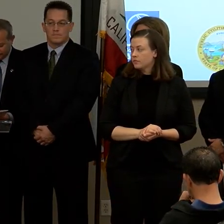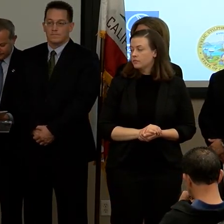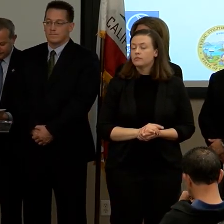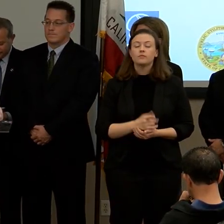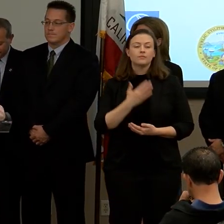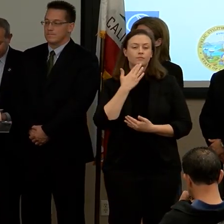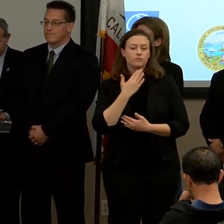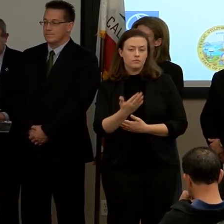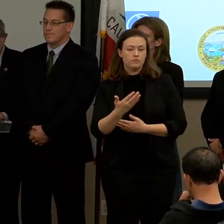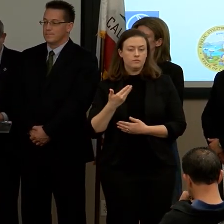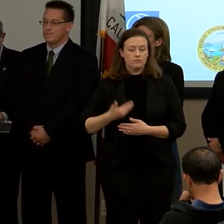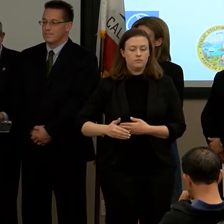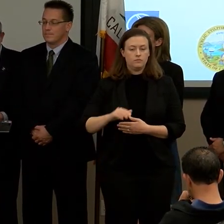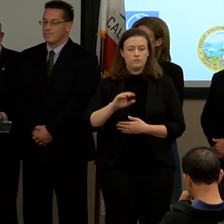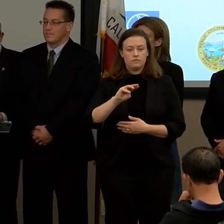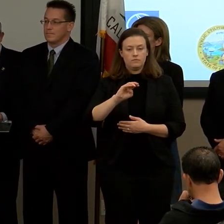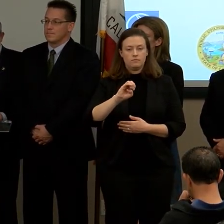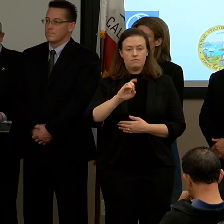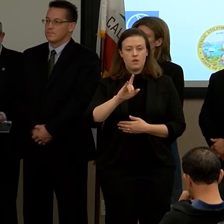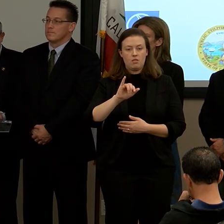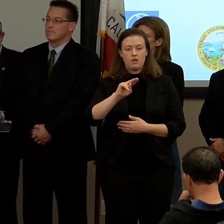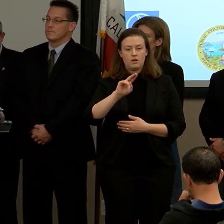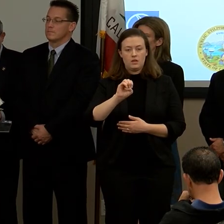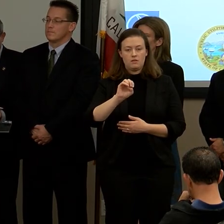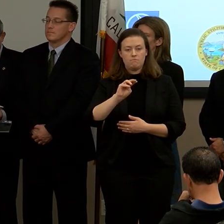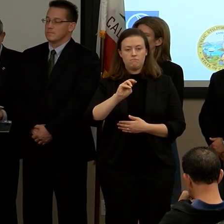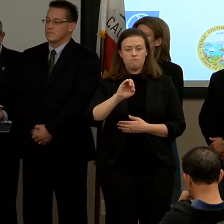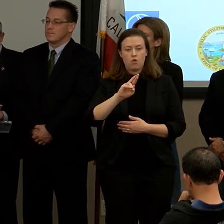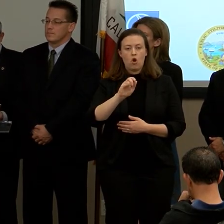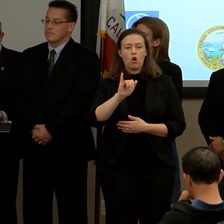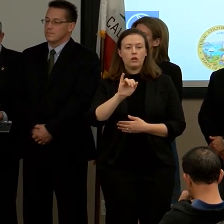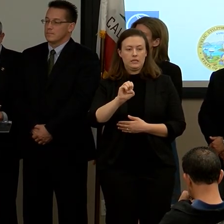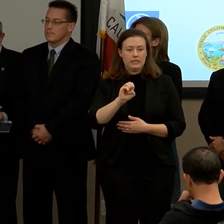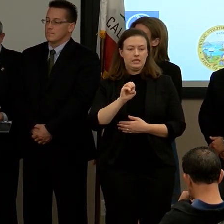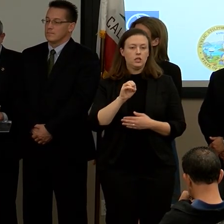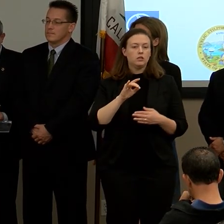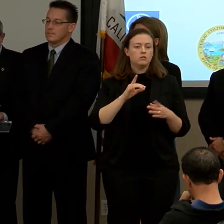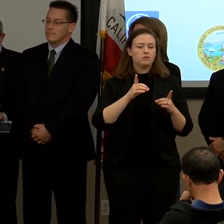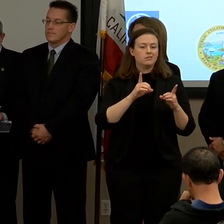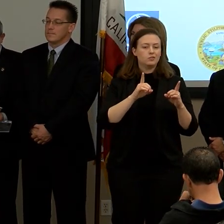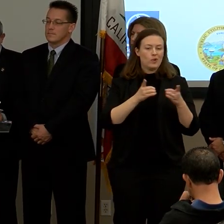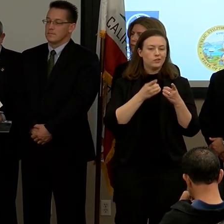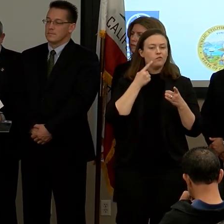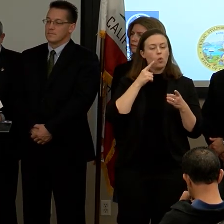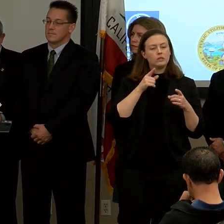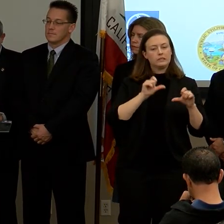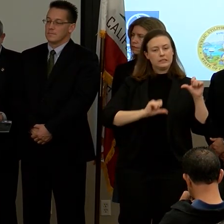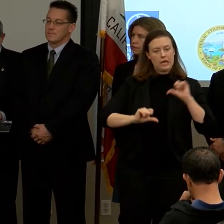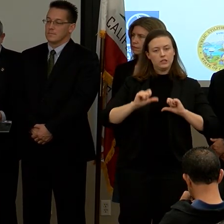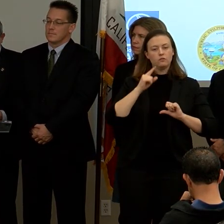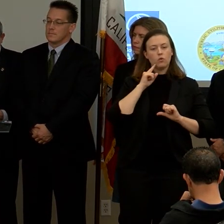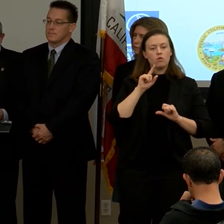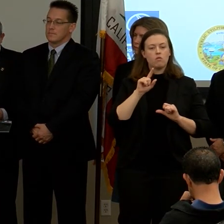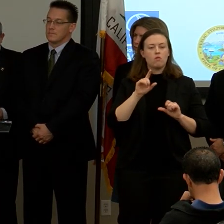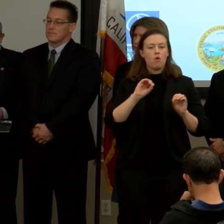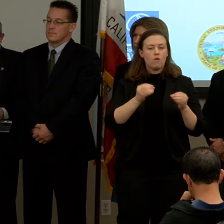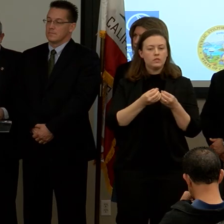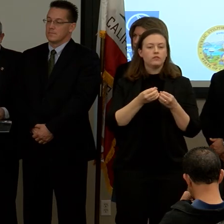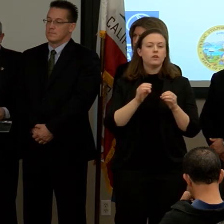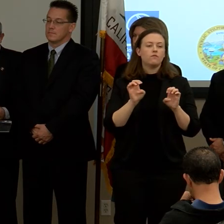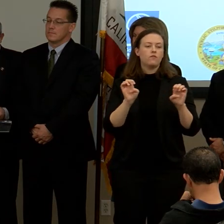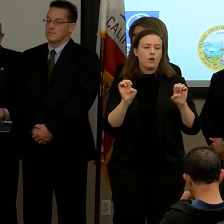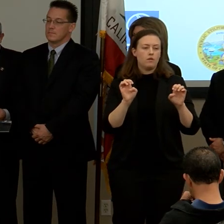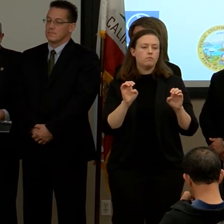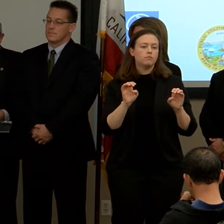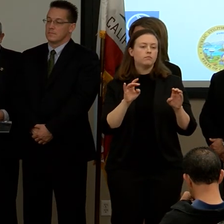Good morning. My name is Melanie Marty. I'm the Deputy Director for the Science Division at the Office of Environmental Health Hazard